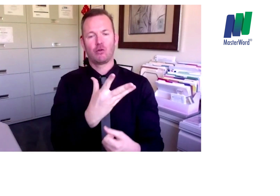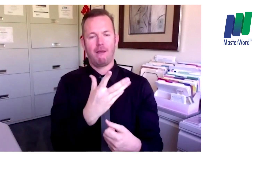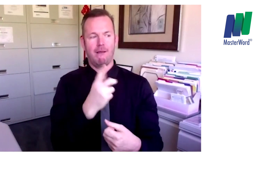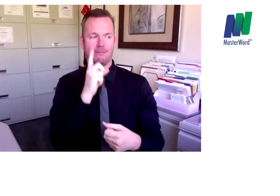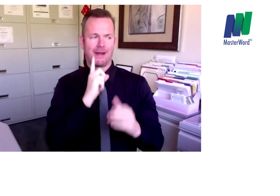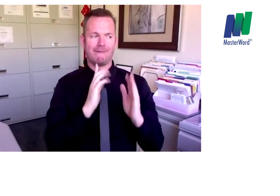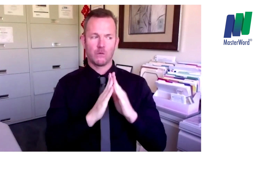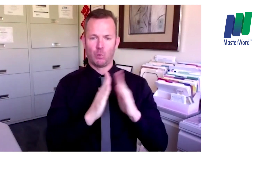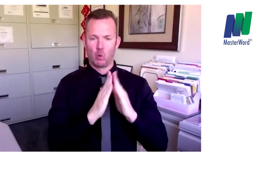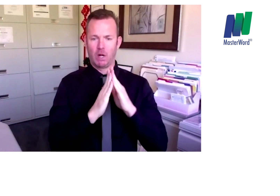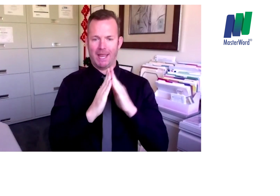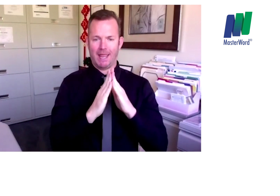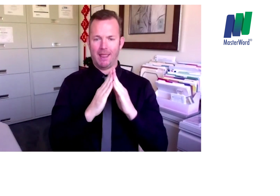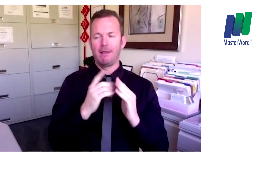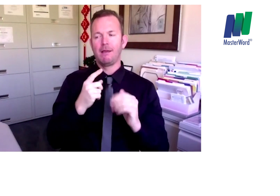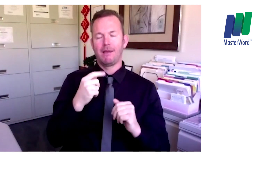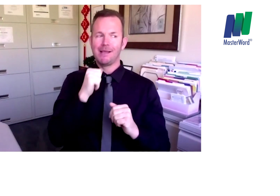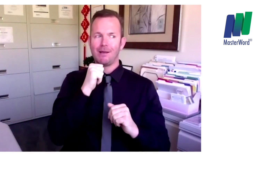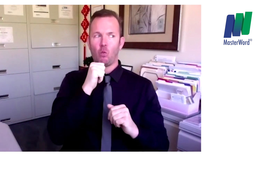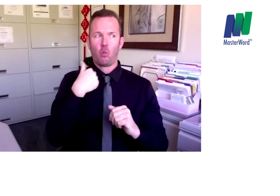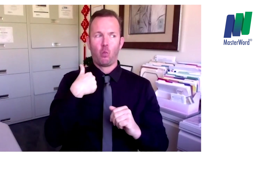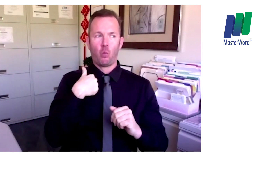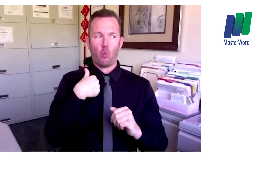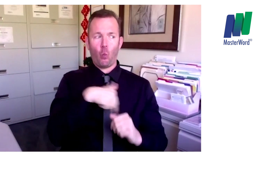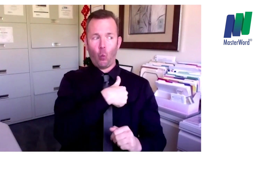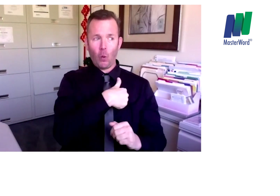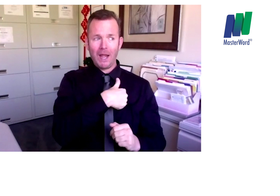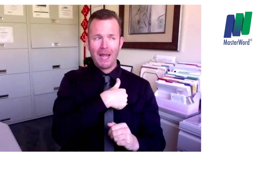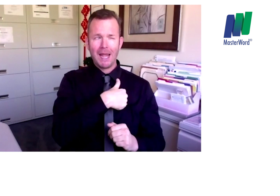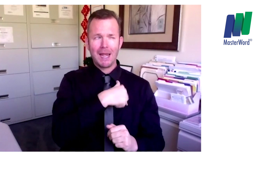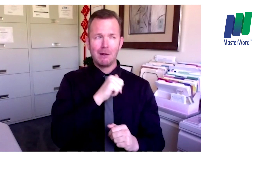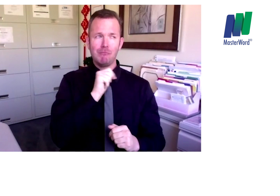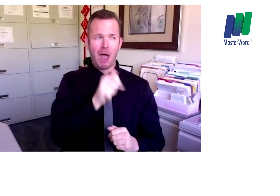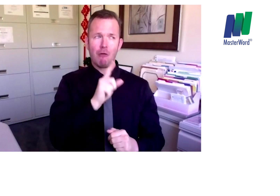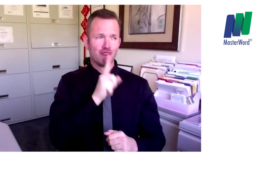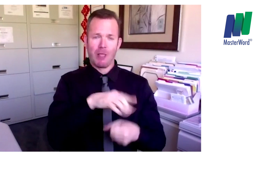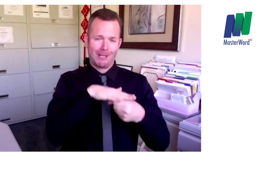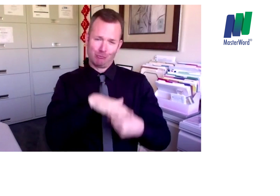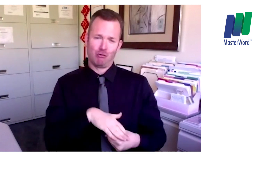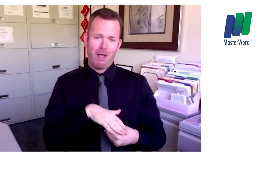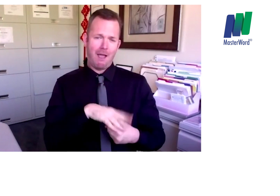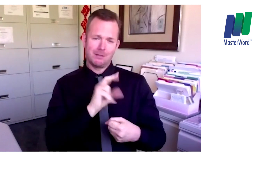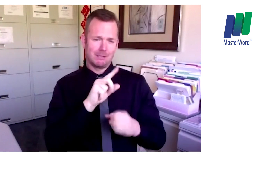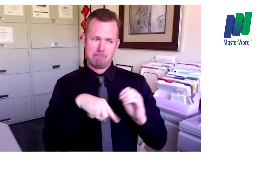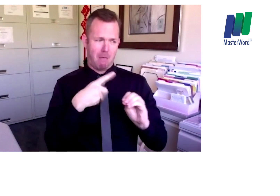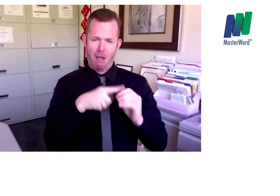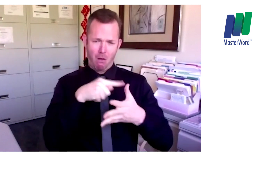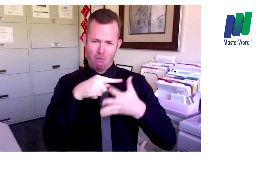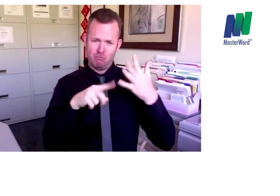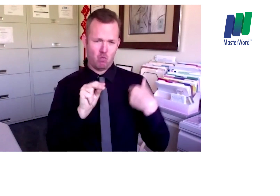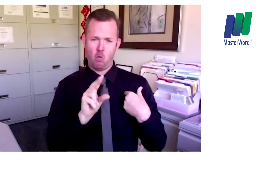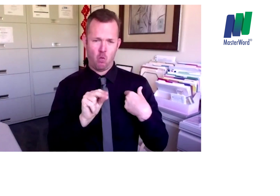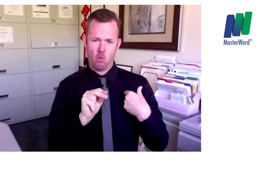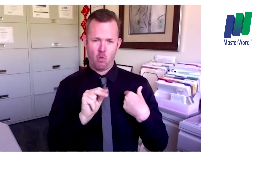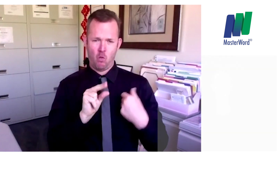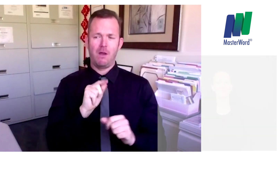ends up providing stress to somebody else, then I've learned to try to be okay with that in some regards.